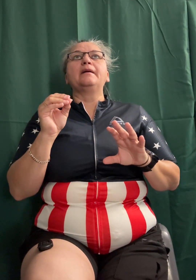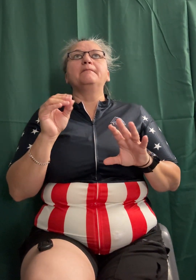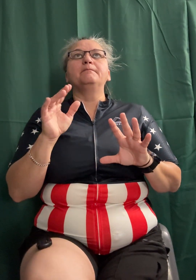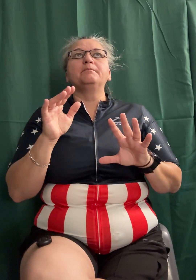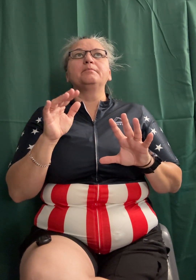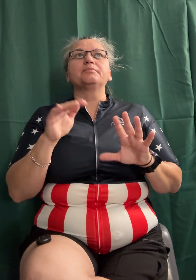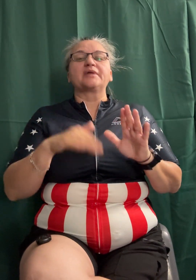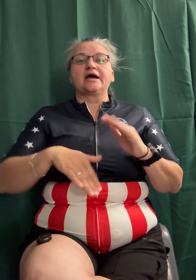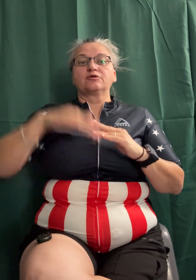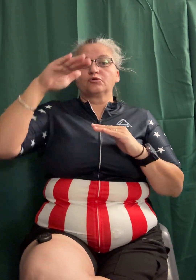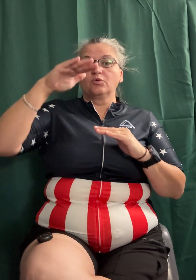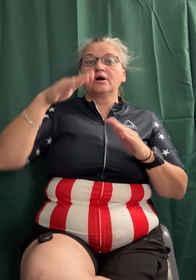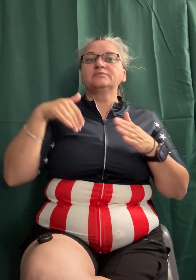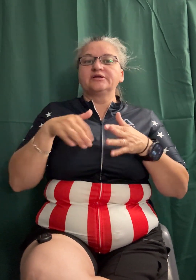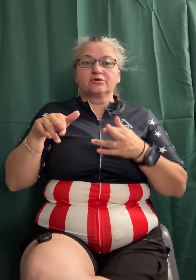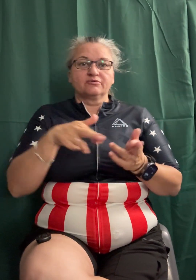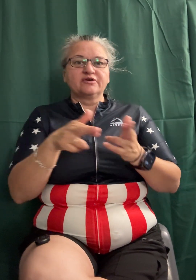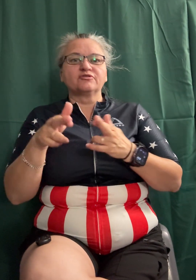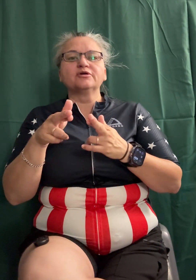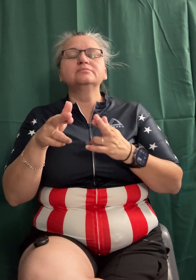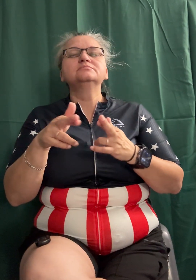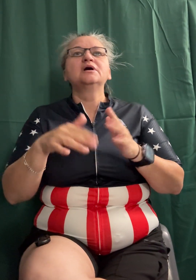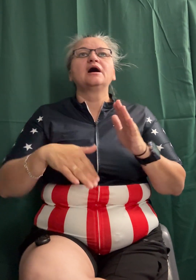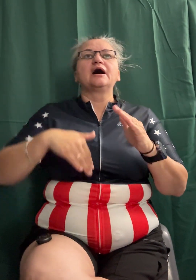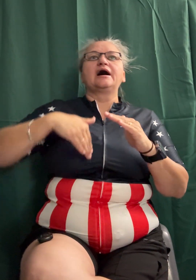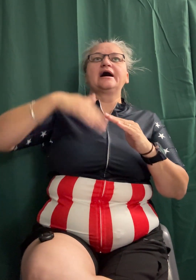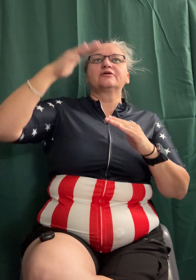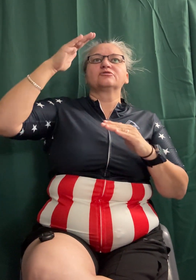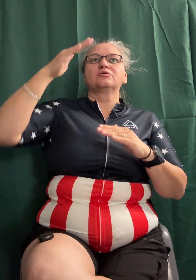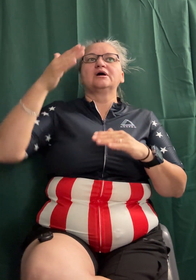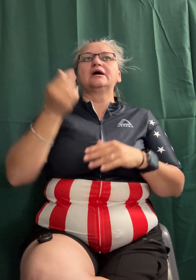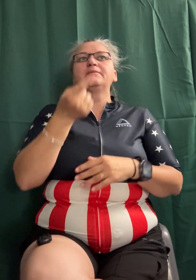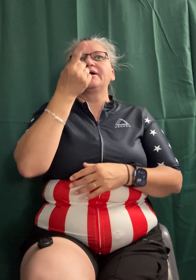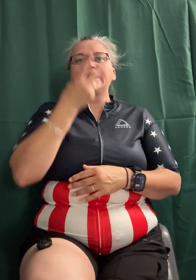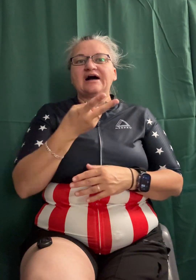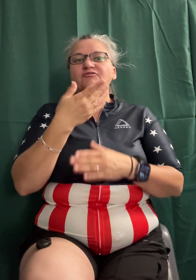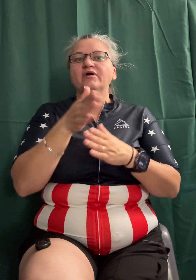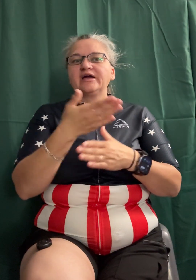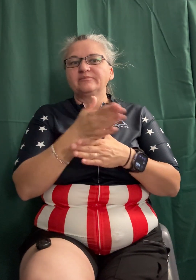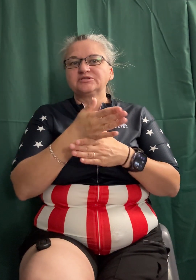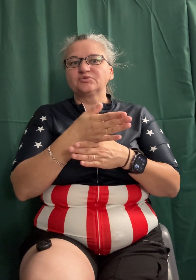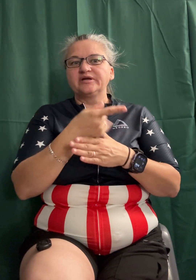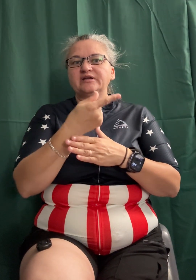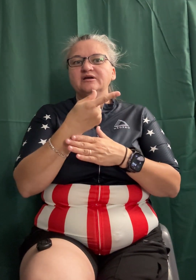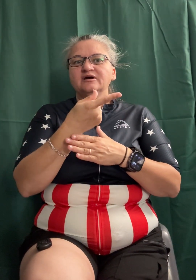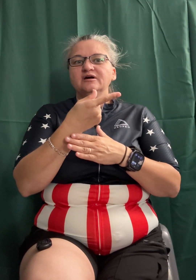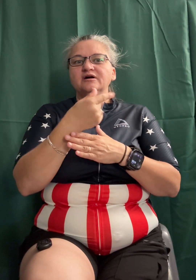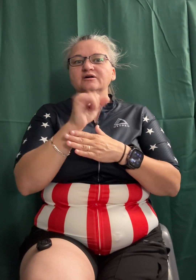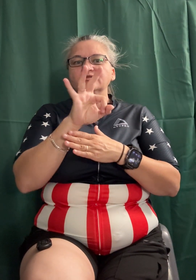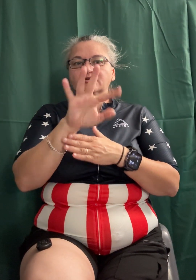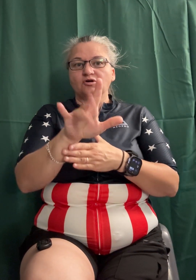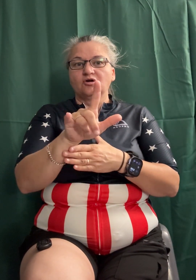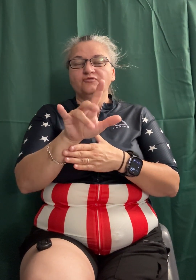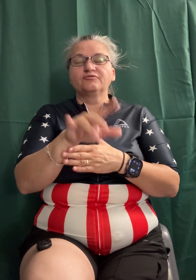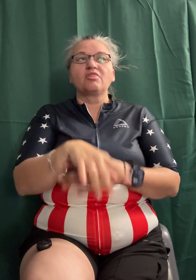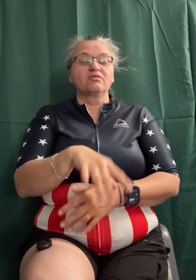And I grew up near a river. I grew up halfway between the Gulf.